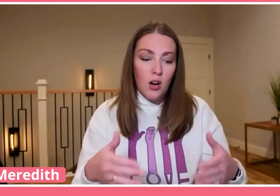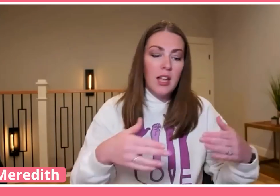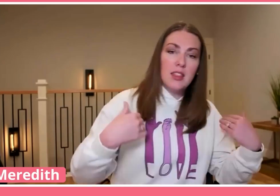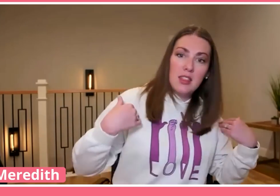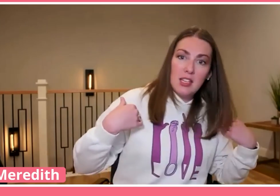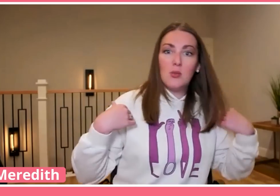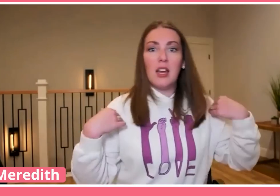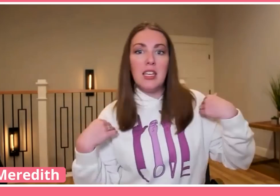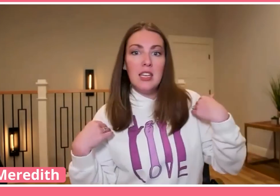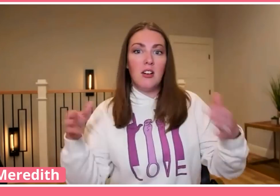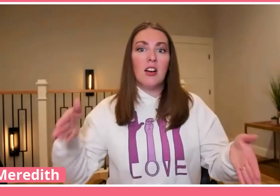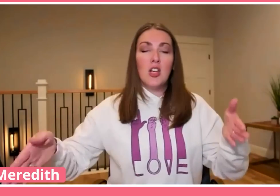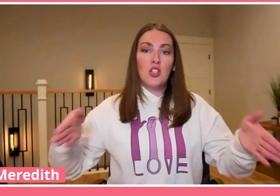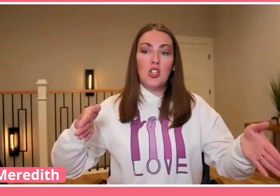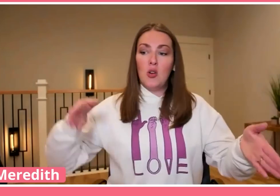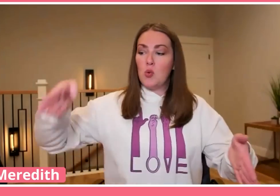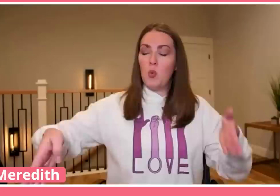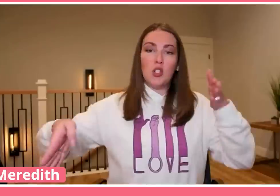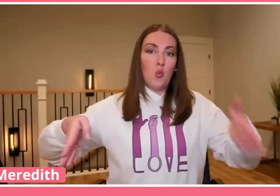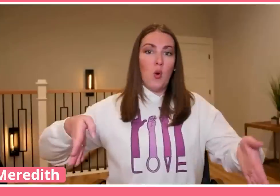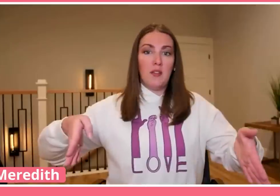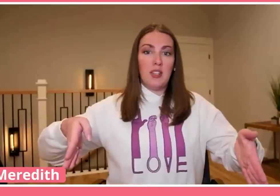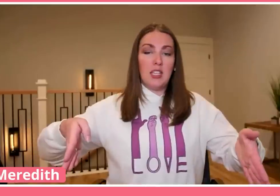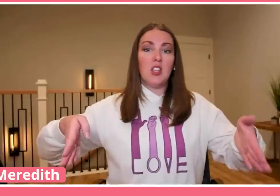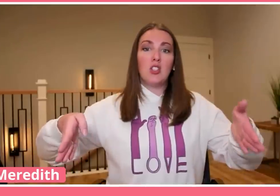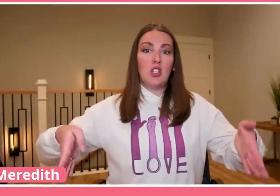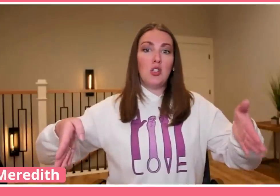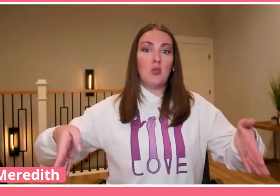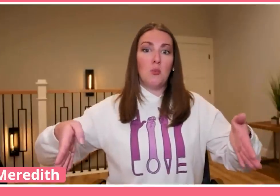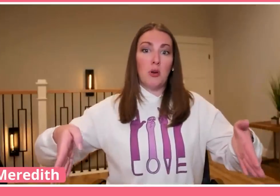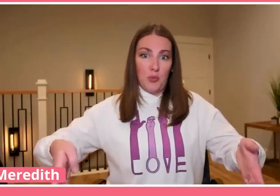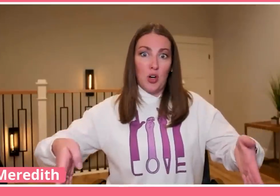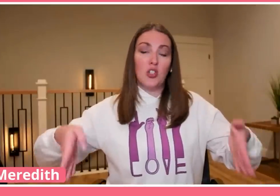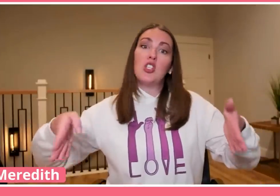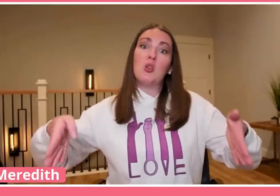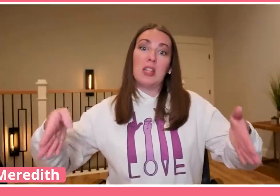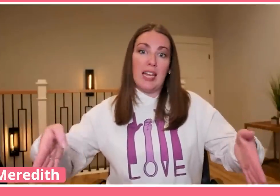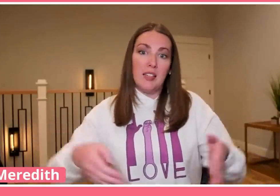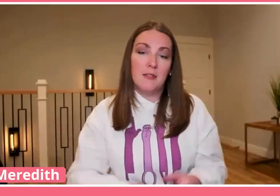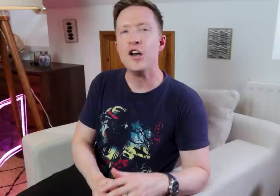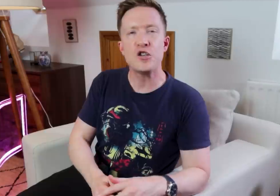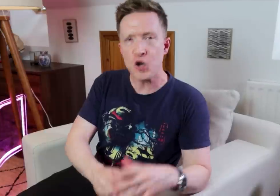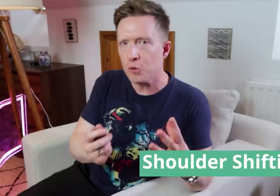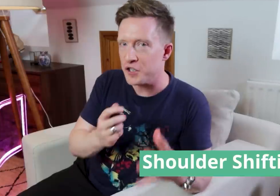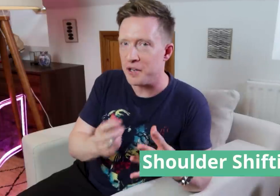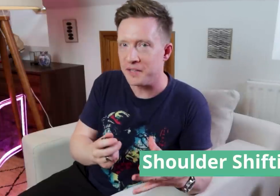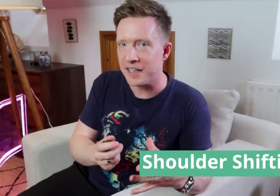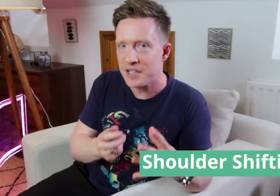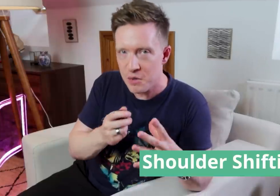this right here shows which one of these do you prefer? Do you like? Shoulder shifting is